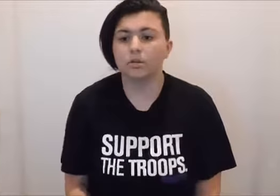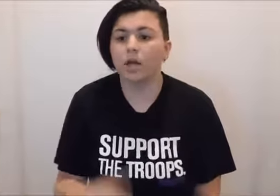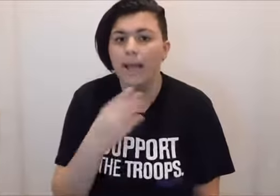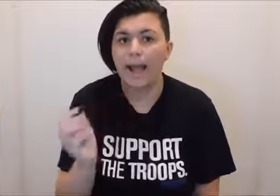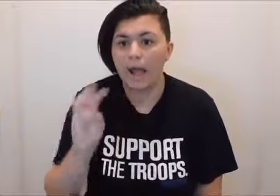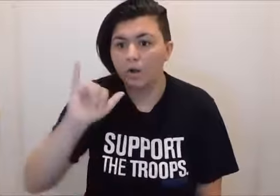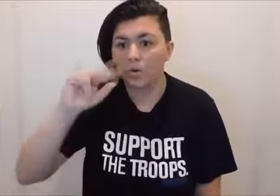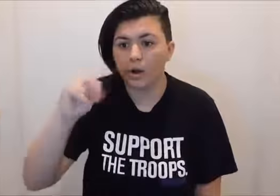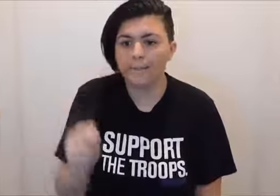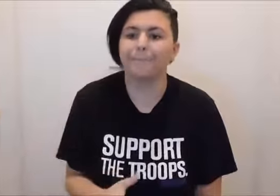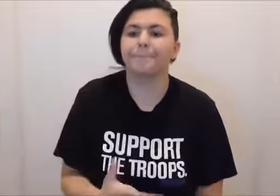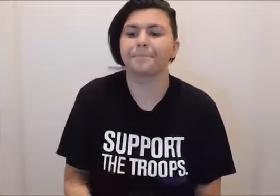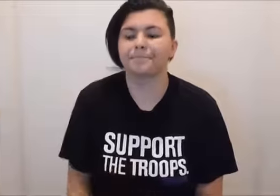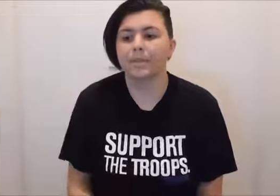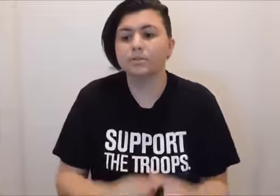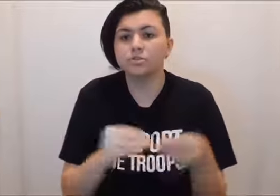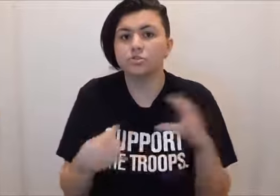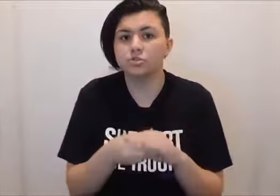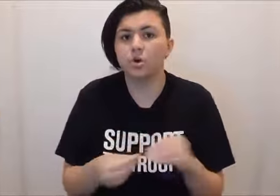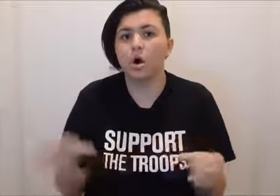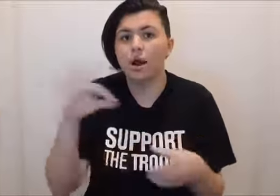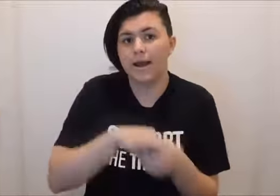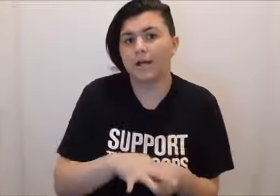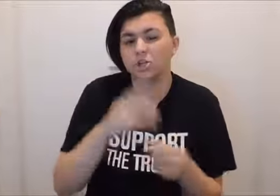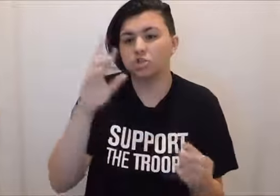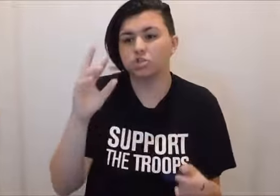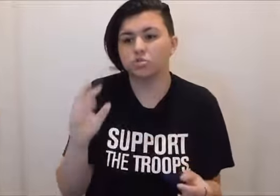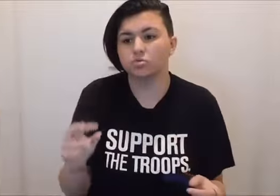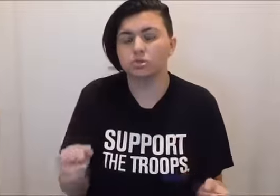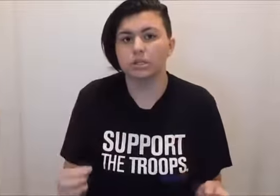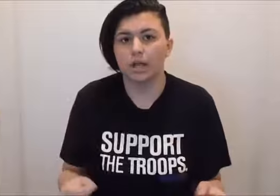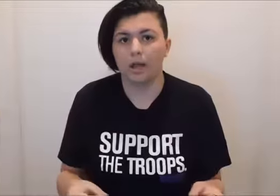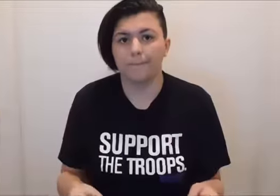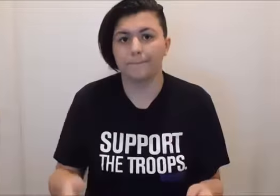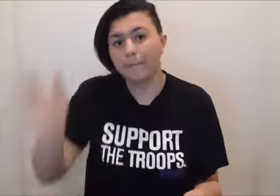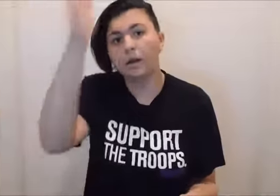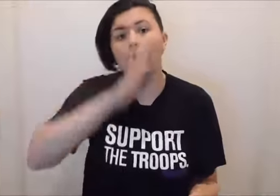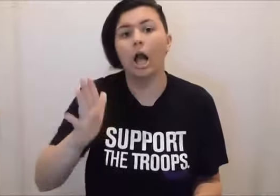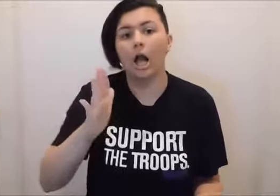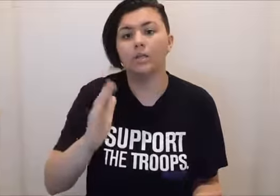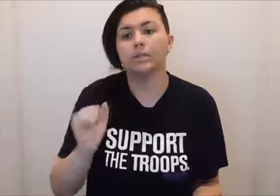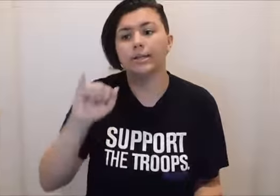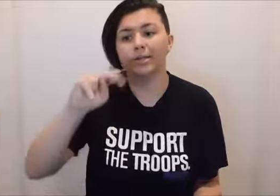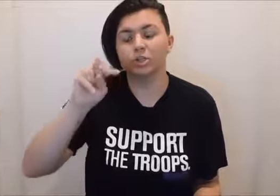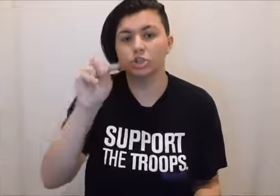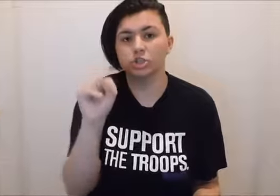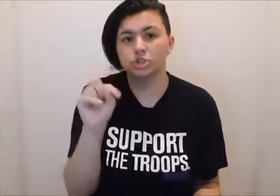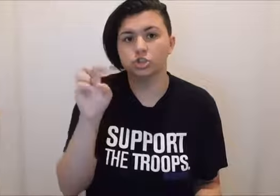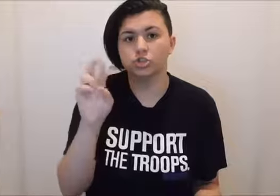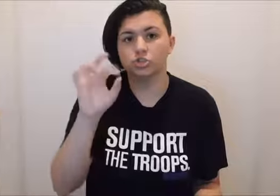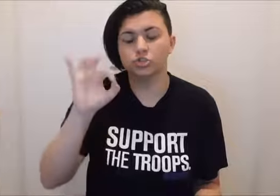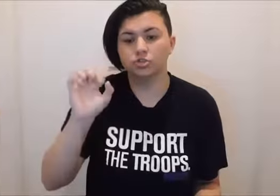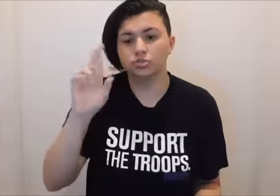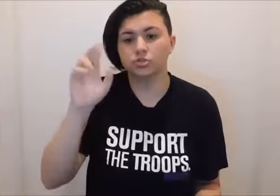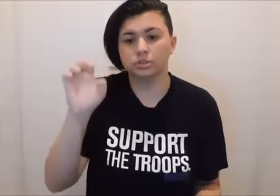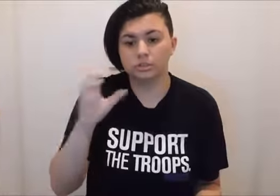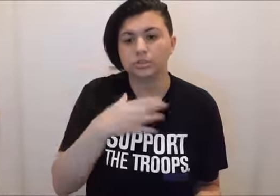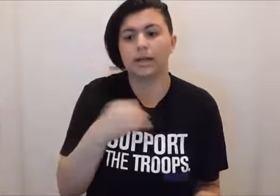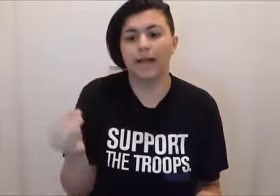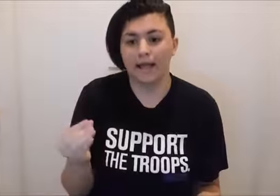the story also includes the interference of gods, which overall kind of changes how people perform